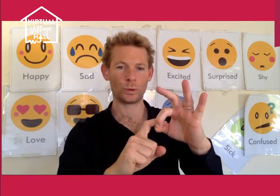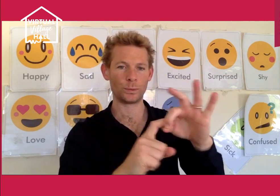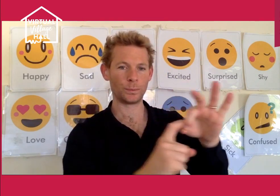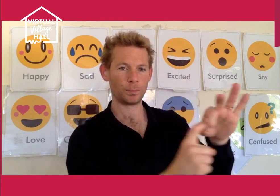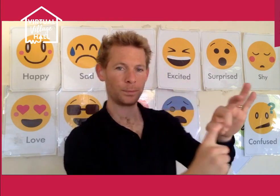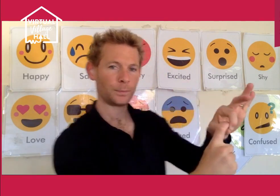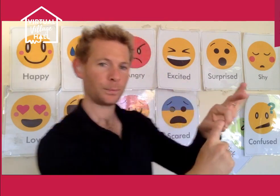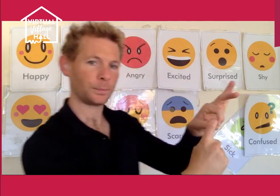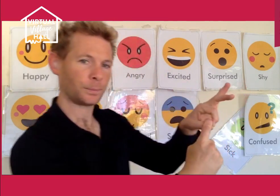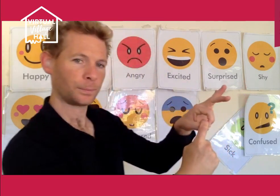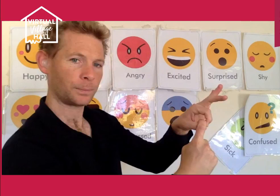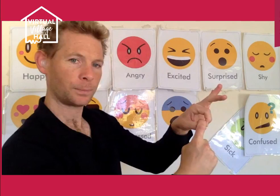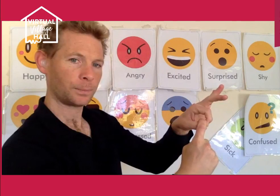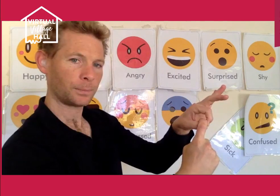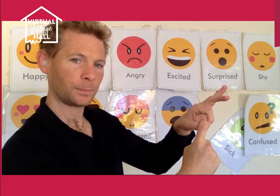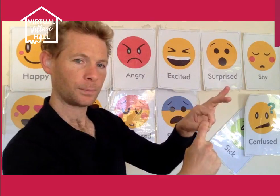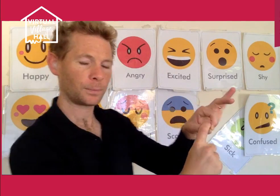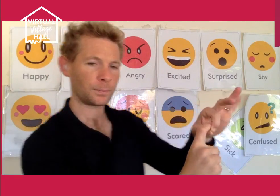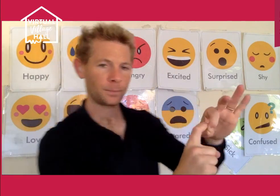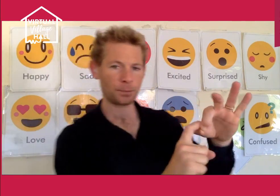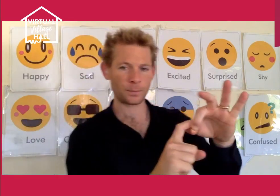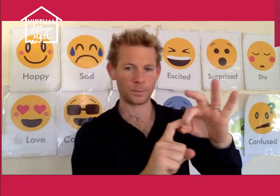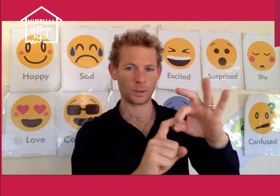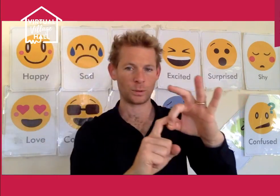Q. I'll show you like this.